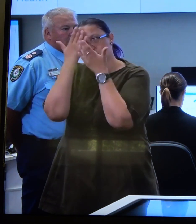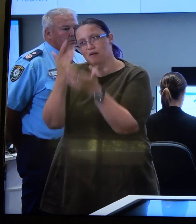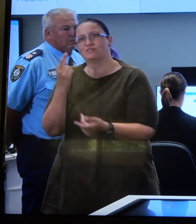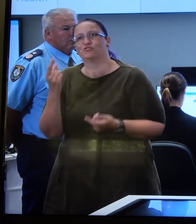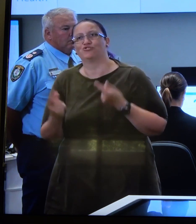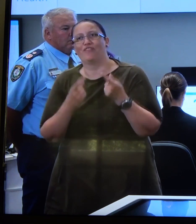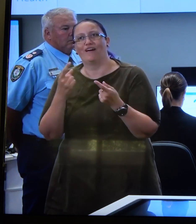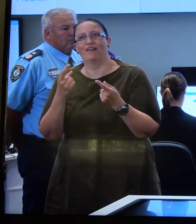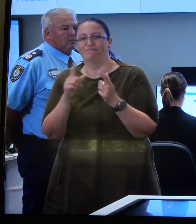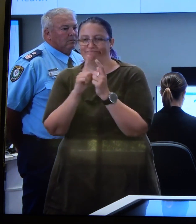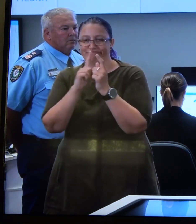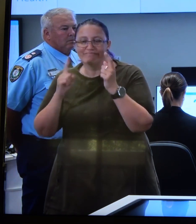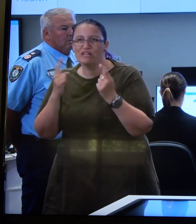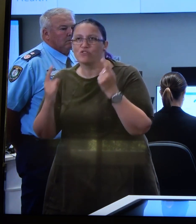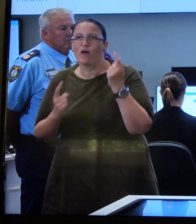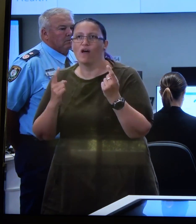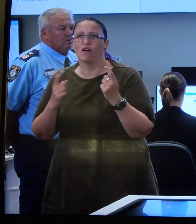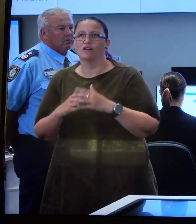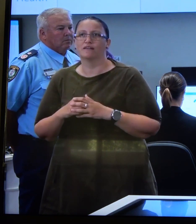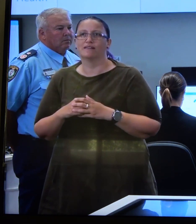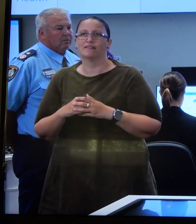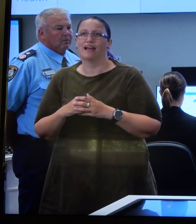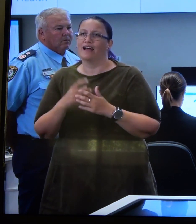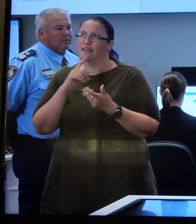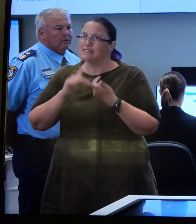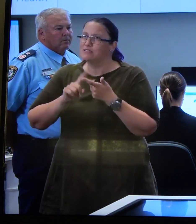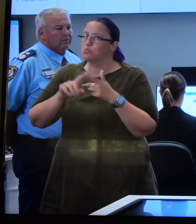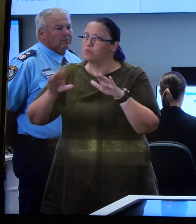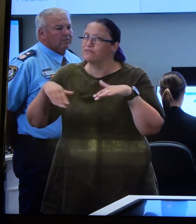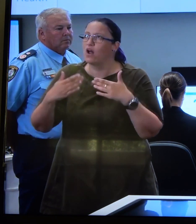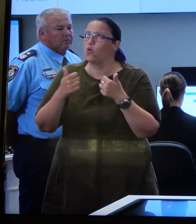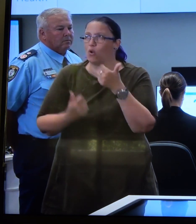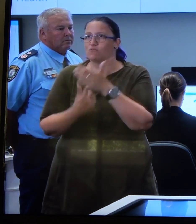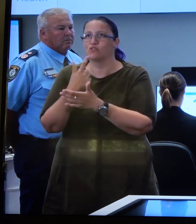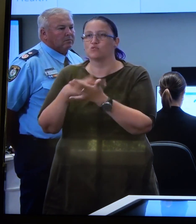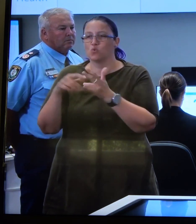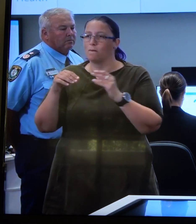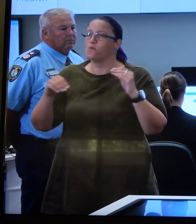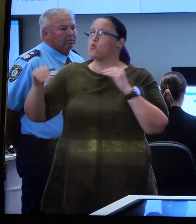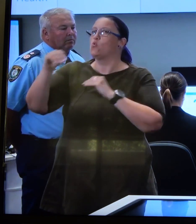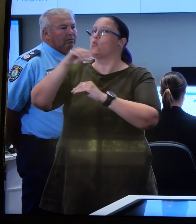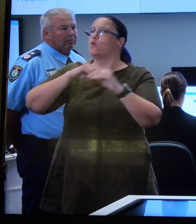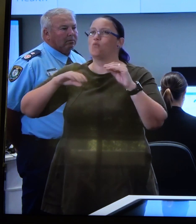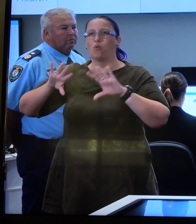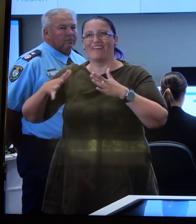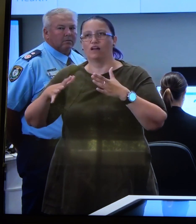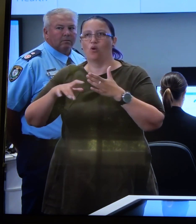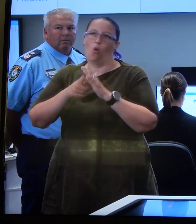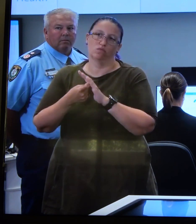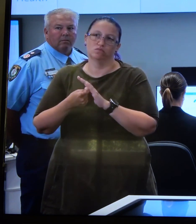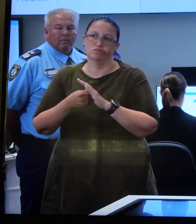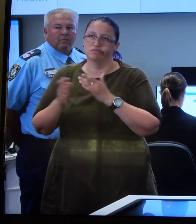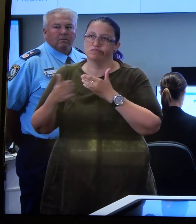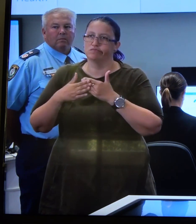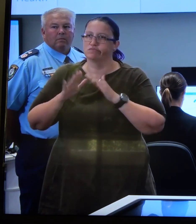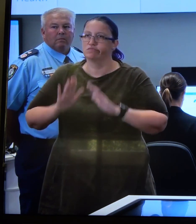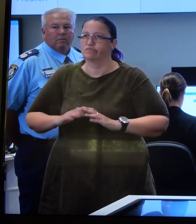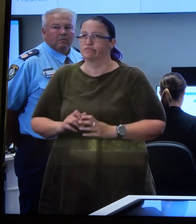sure we can continue in this way and provide people the opportunity to move around freely at this stage.